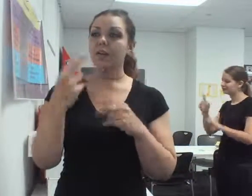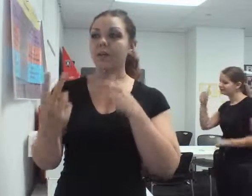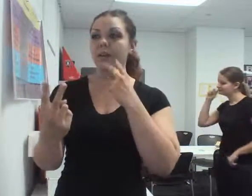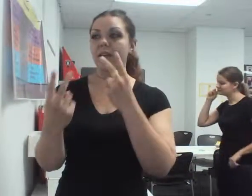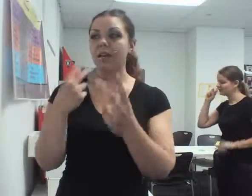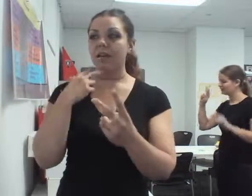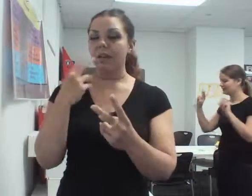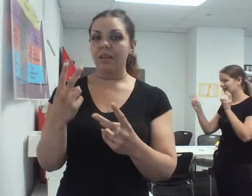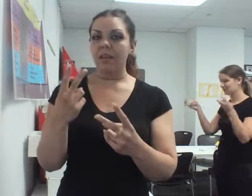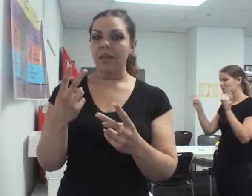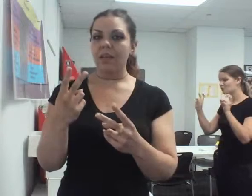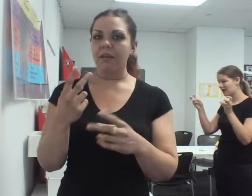Good?